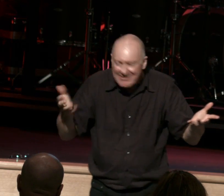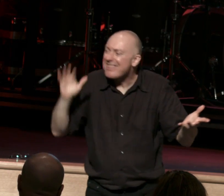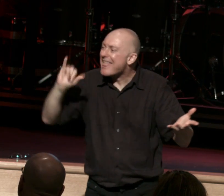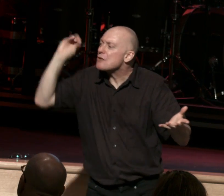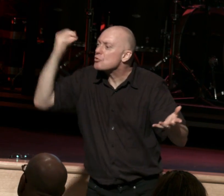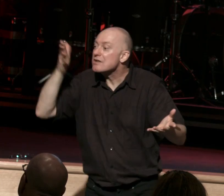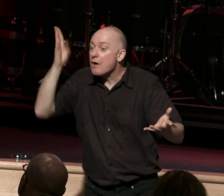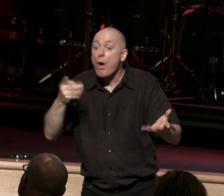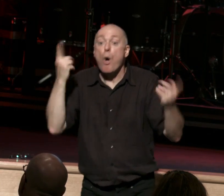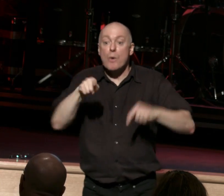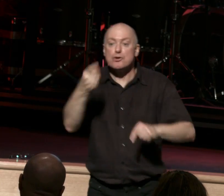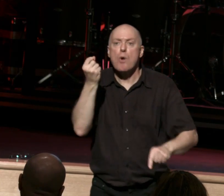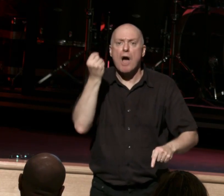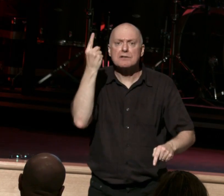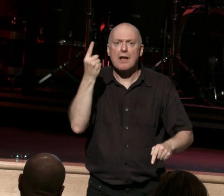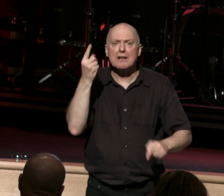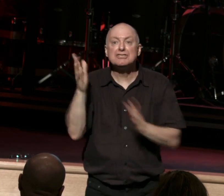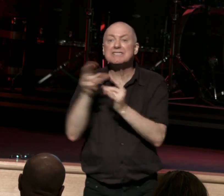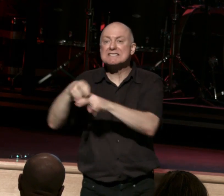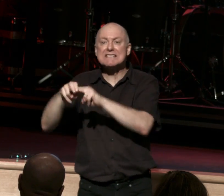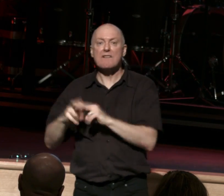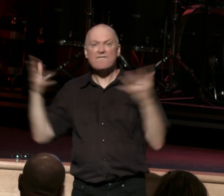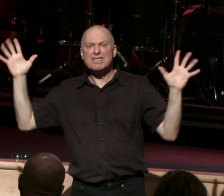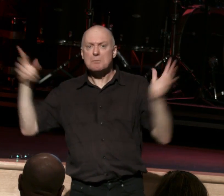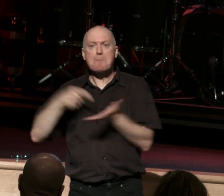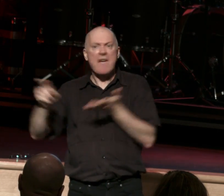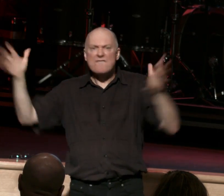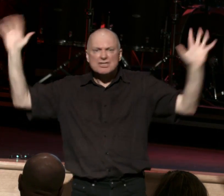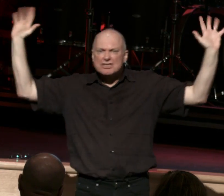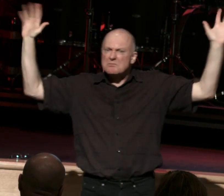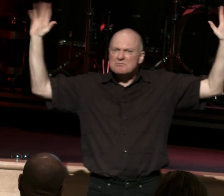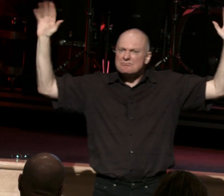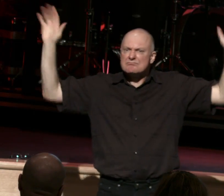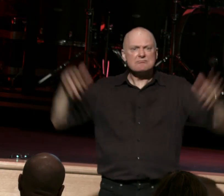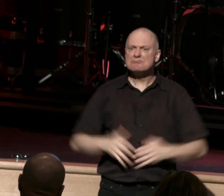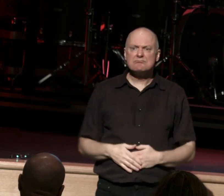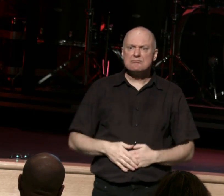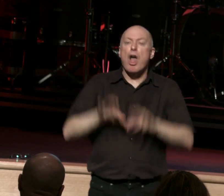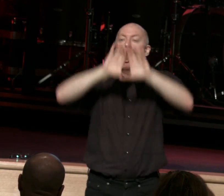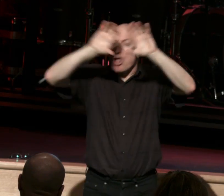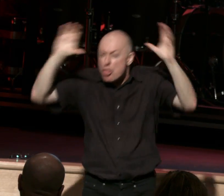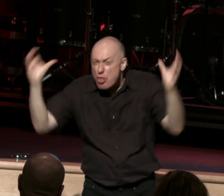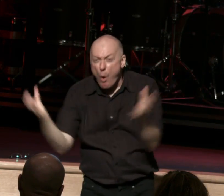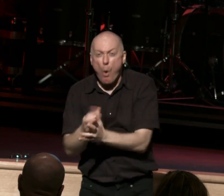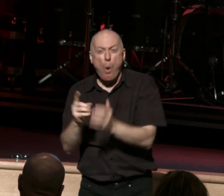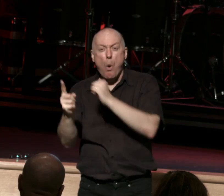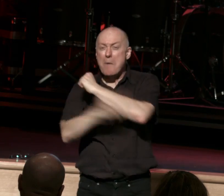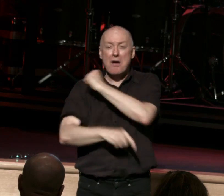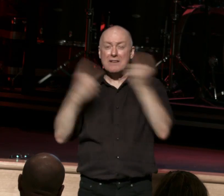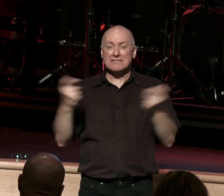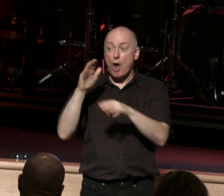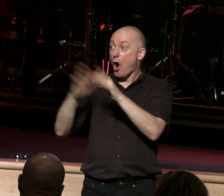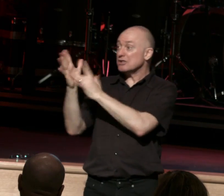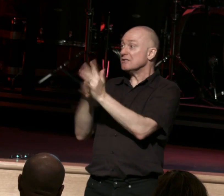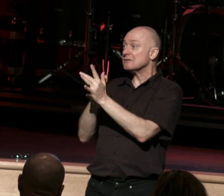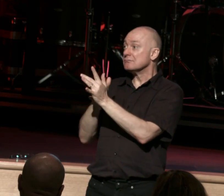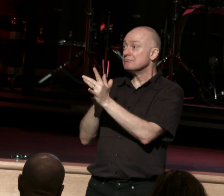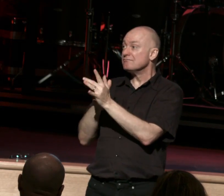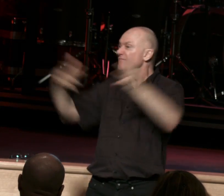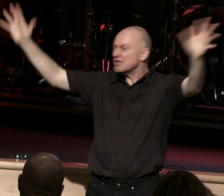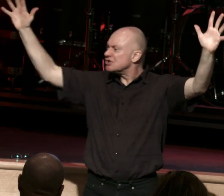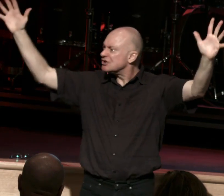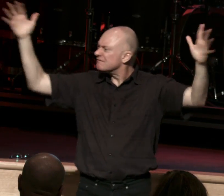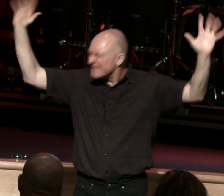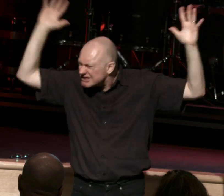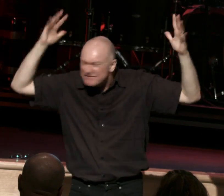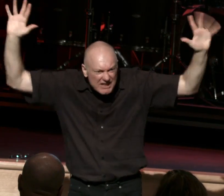in power. This is the grace of God. When you understand that he sat down, it's done. Sin's paid, man. It's done. Past, present, future. The whole penalty of sin is on Christ. He took